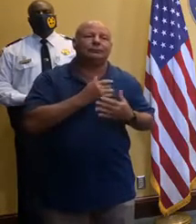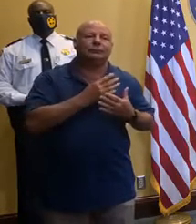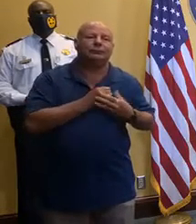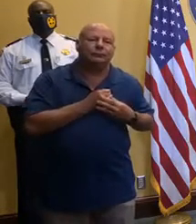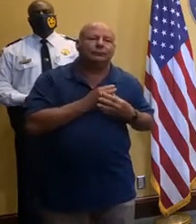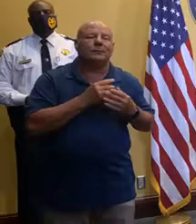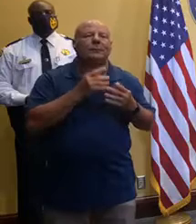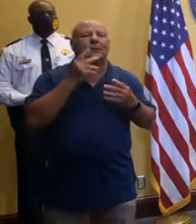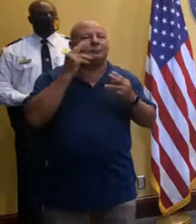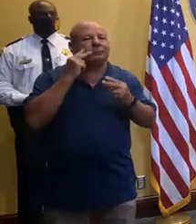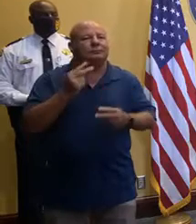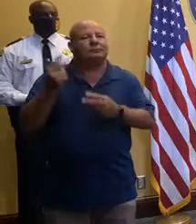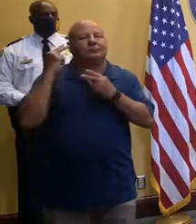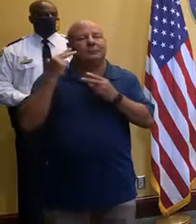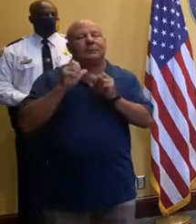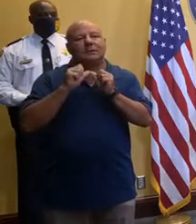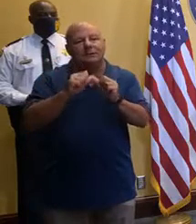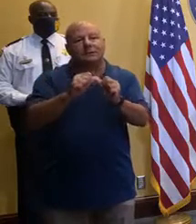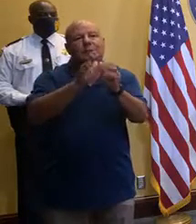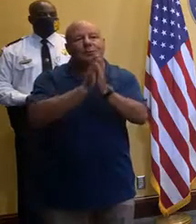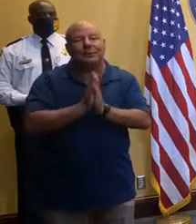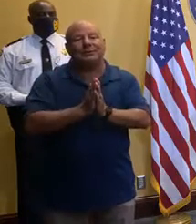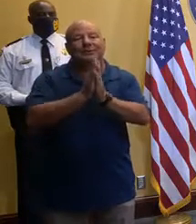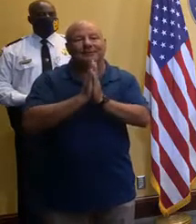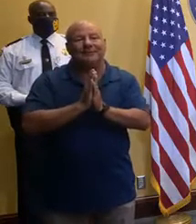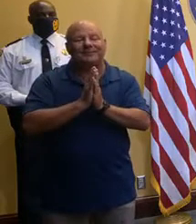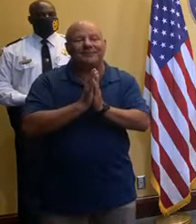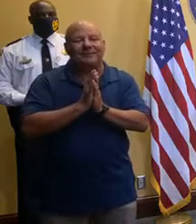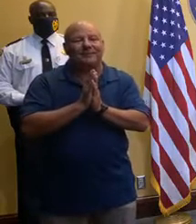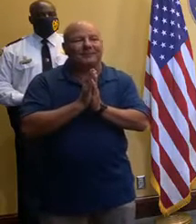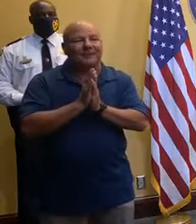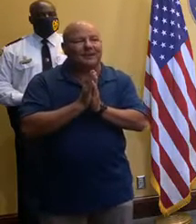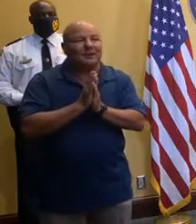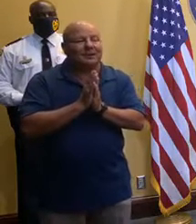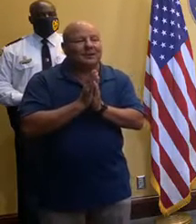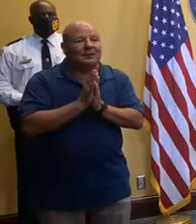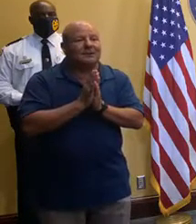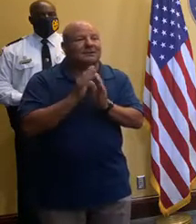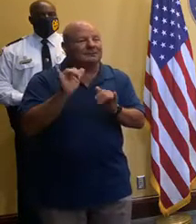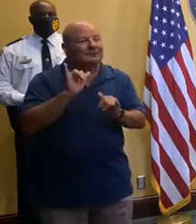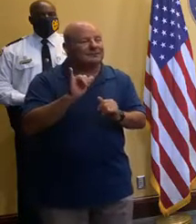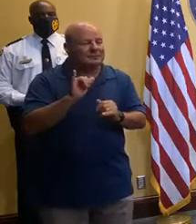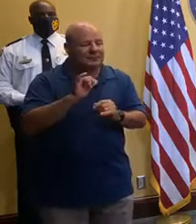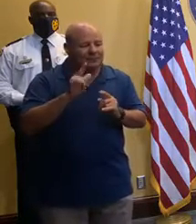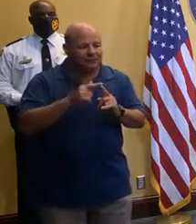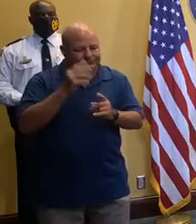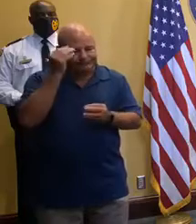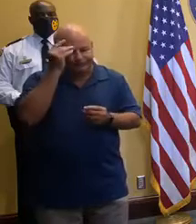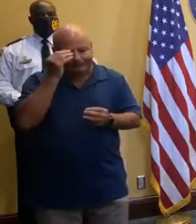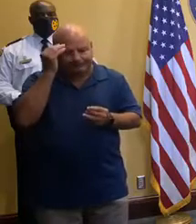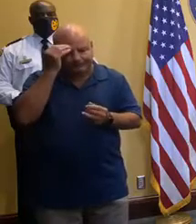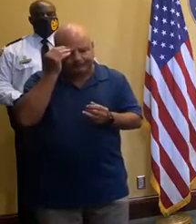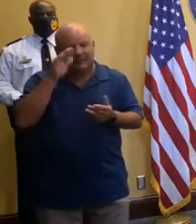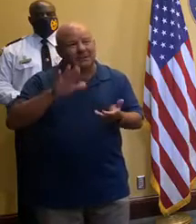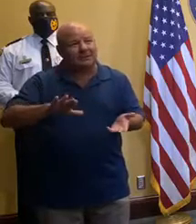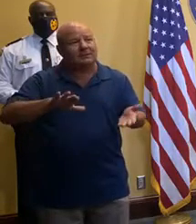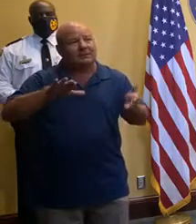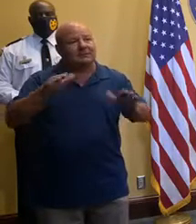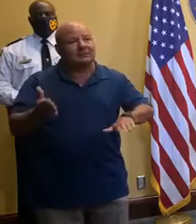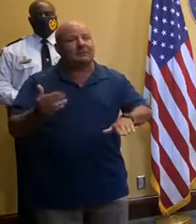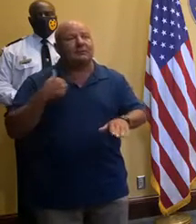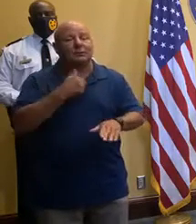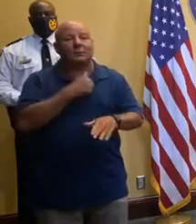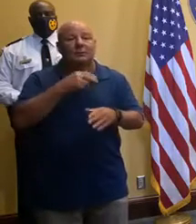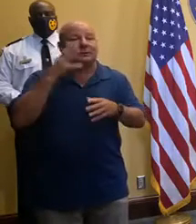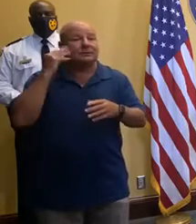prayer. It also had me thinking about when you think about the deaths that we did experience due